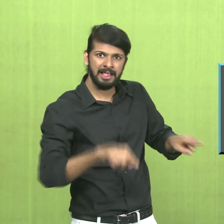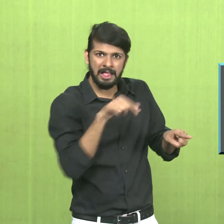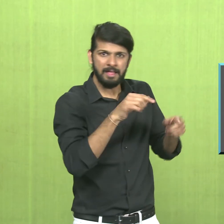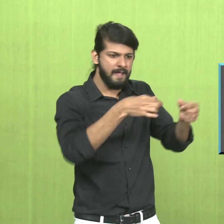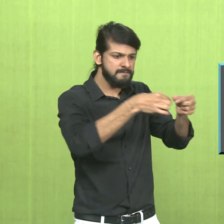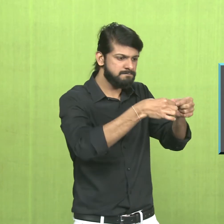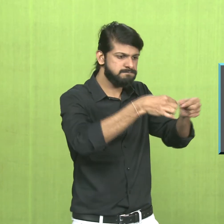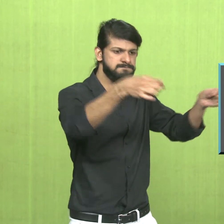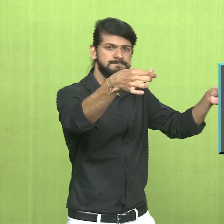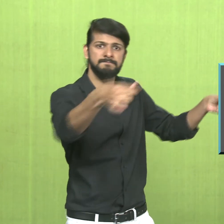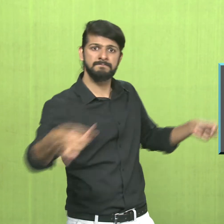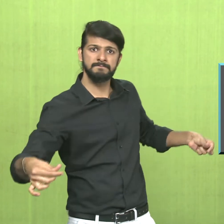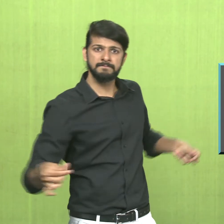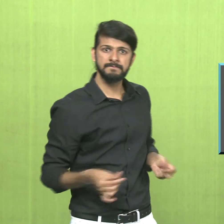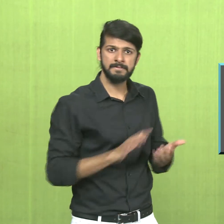a pastel board,